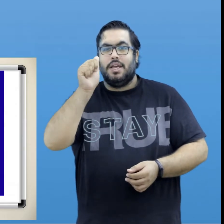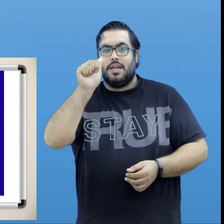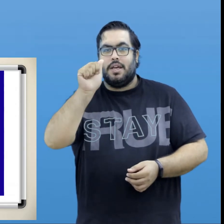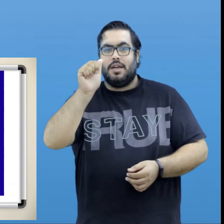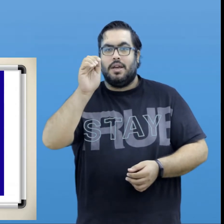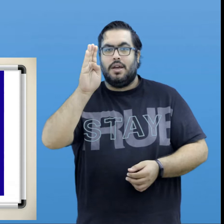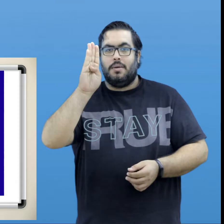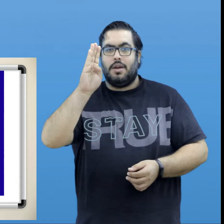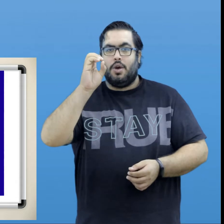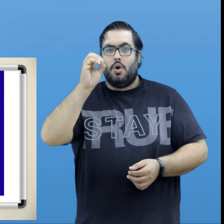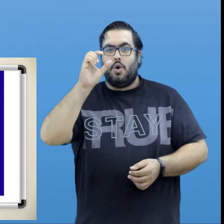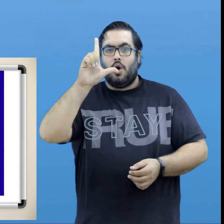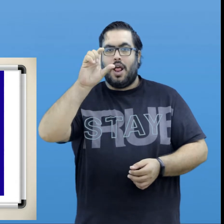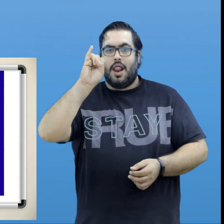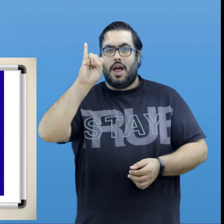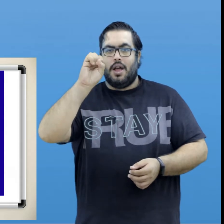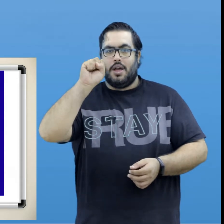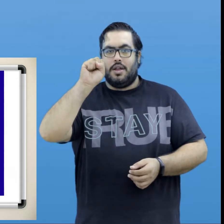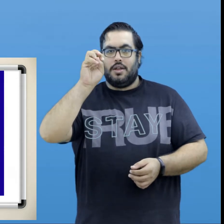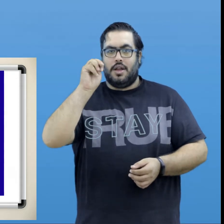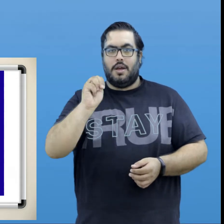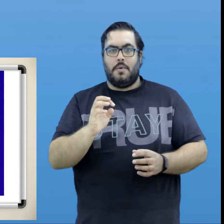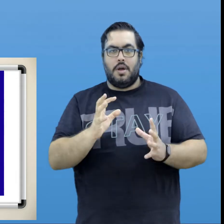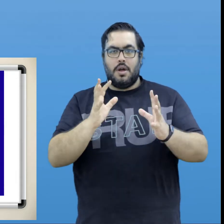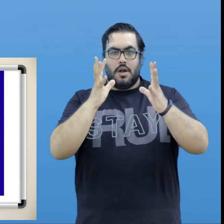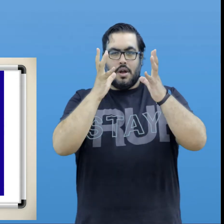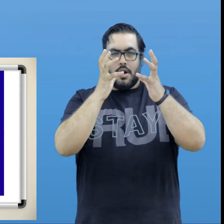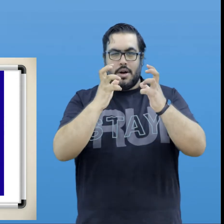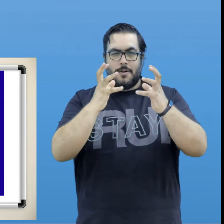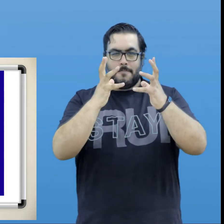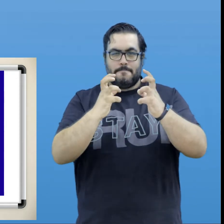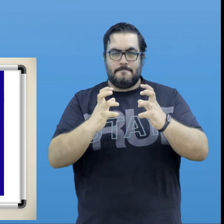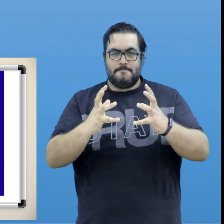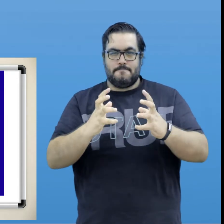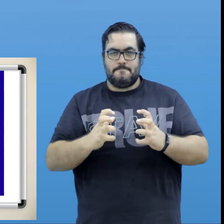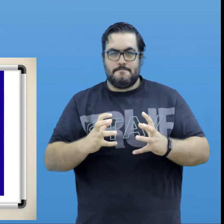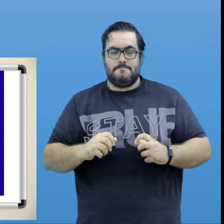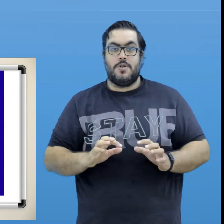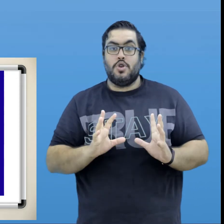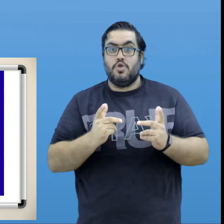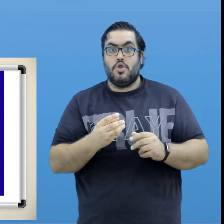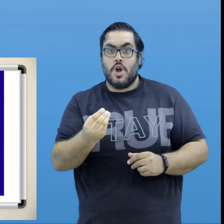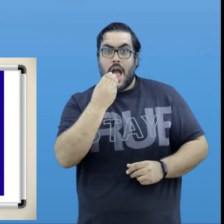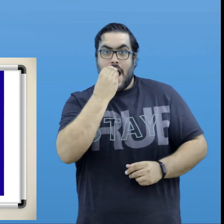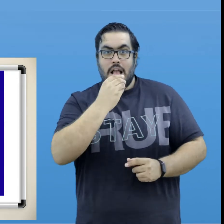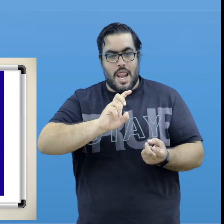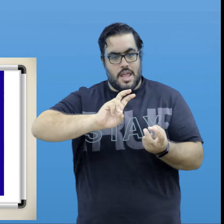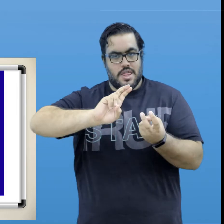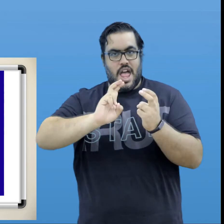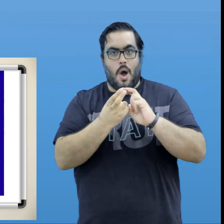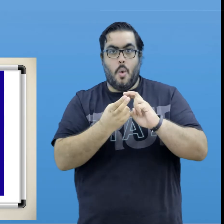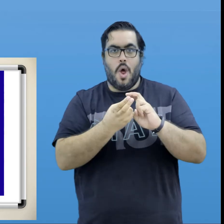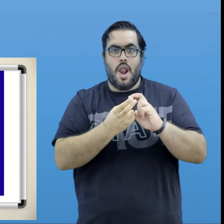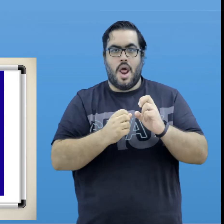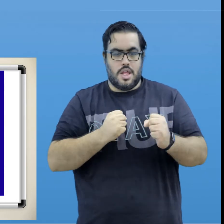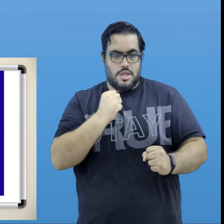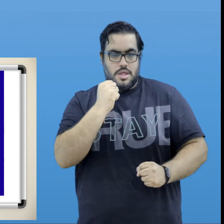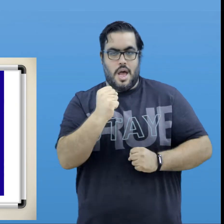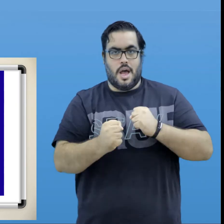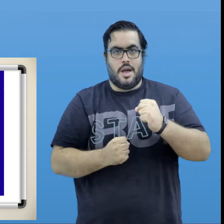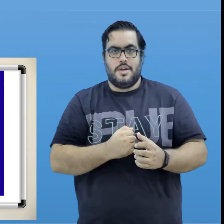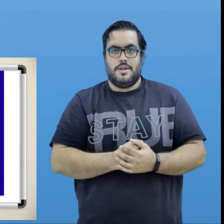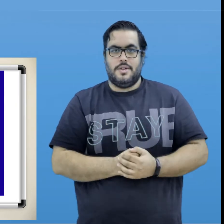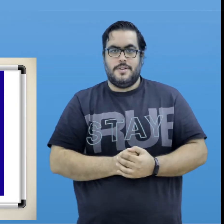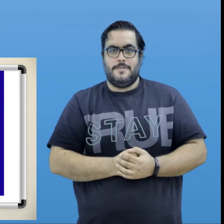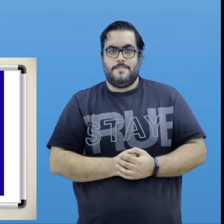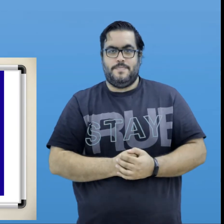Metabolism is a noun, and it means the chemical process by which food is changed into energy into your body. So this is the